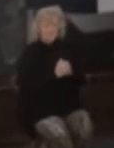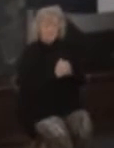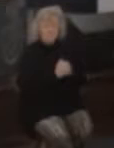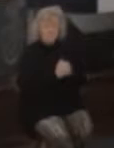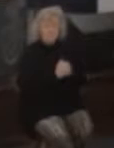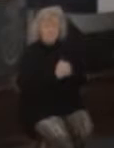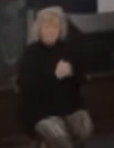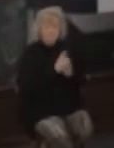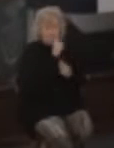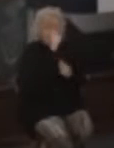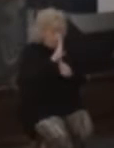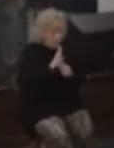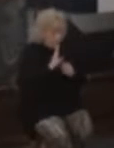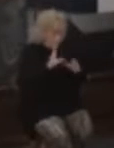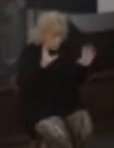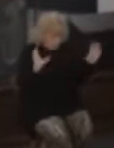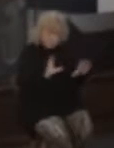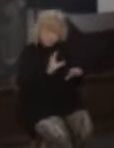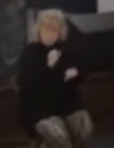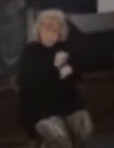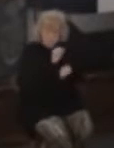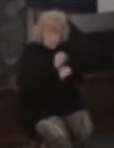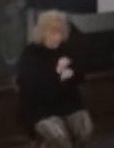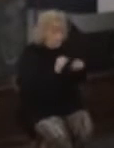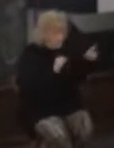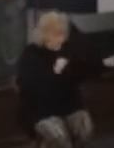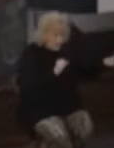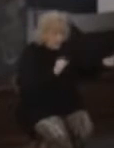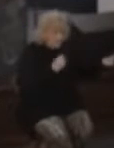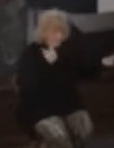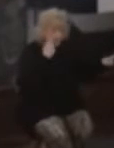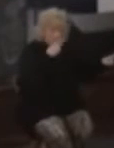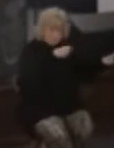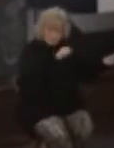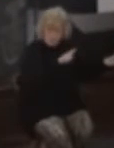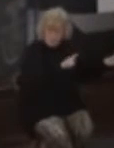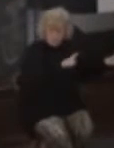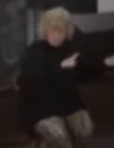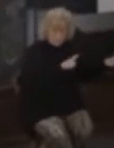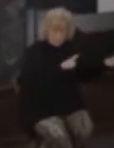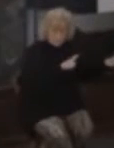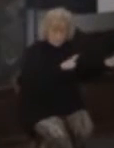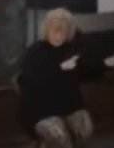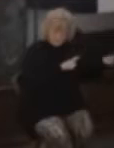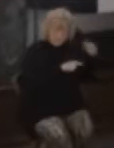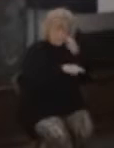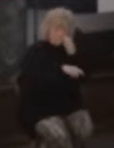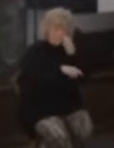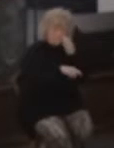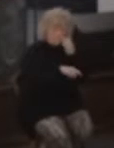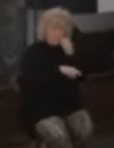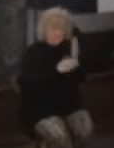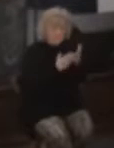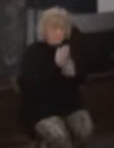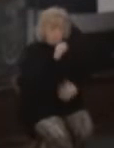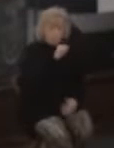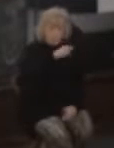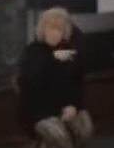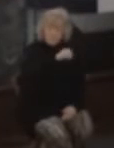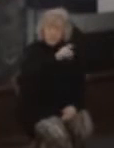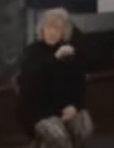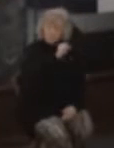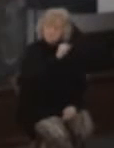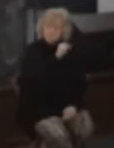God was doing a great work in Corinth through Paul. God was doing a great work in Corinth through Apollos.